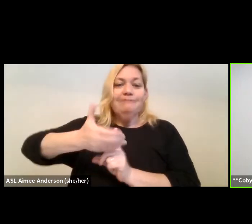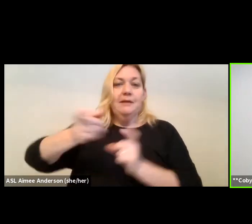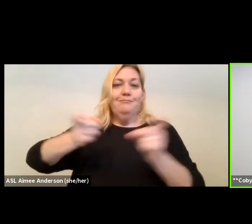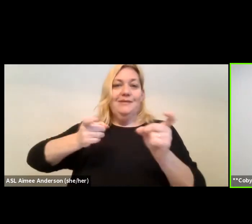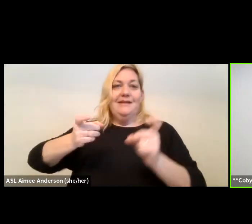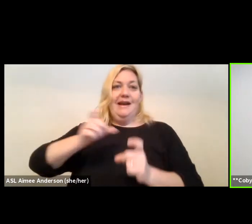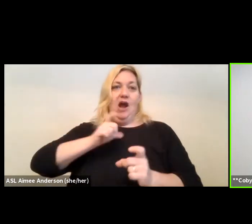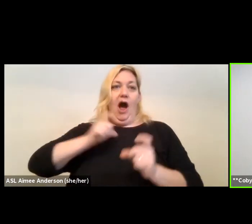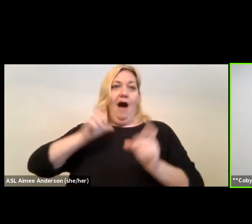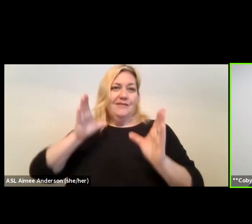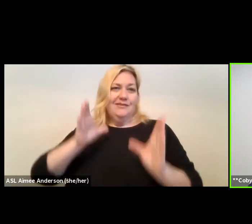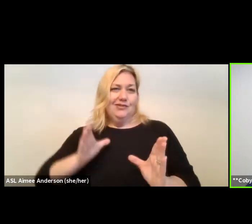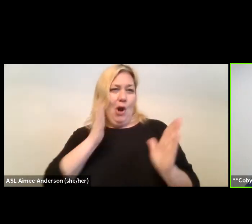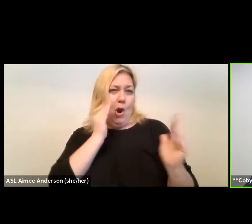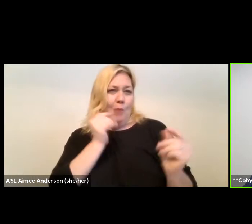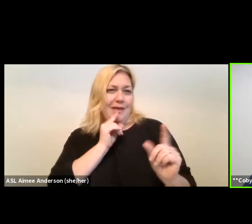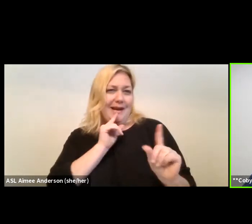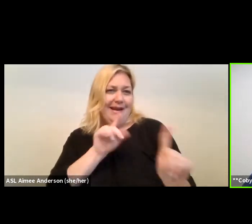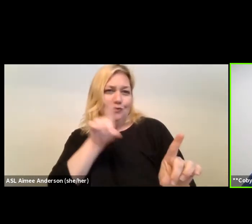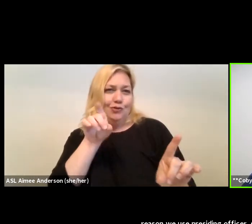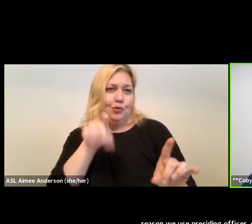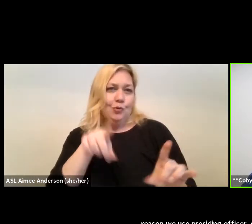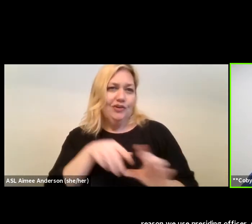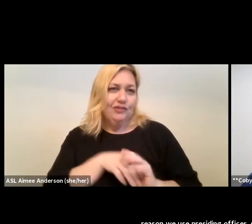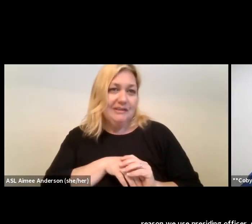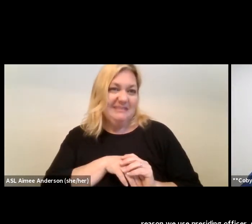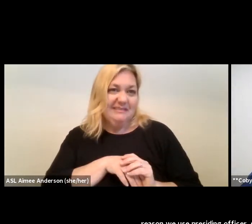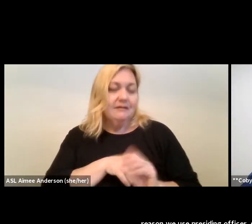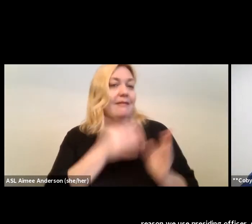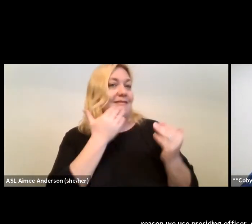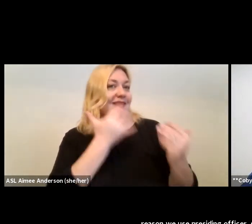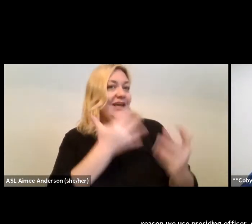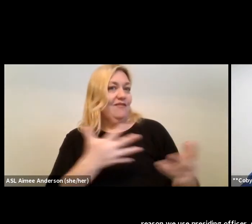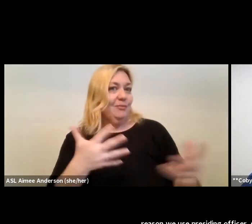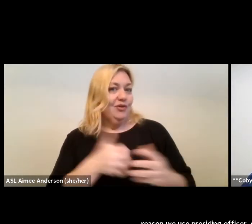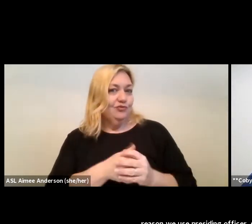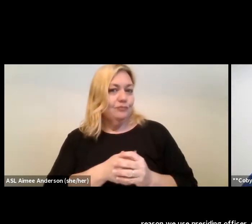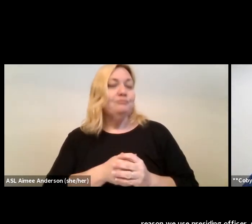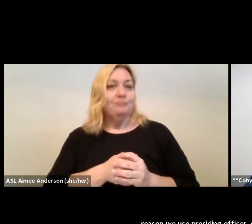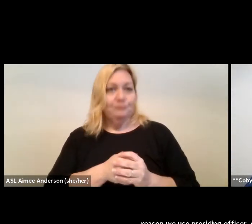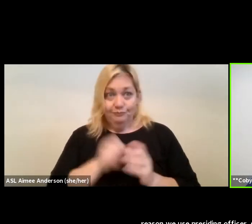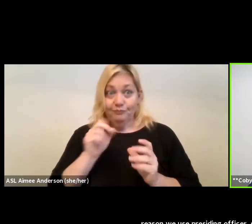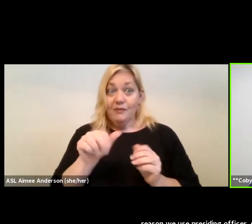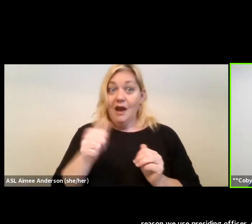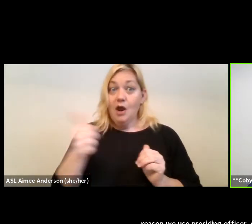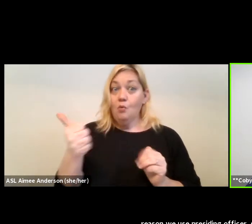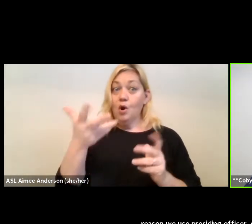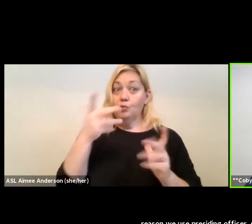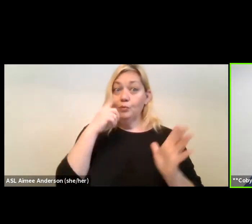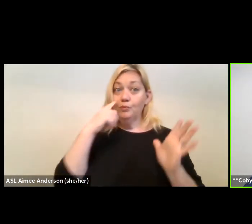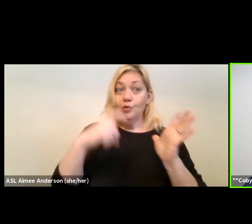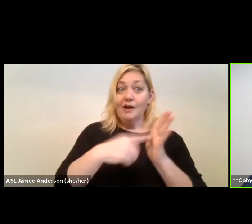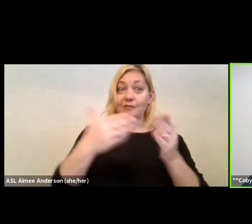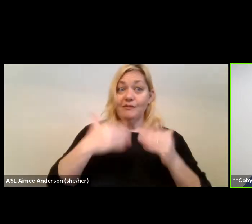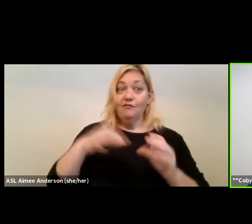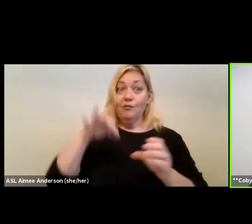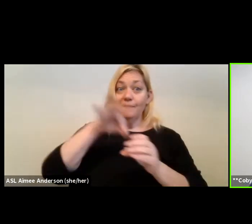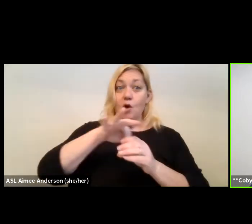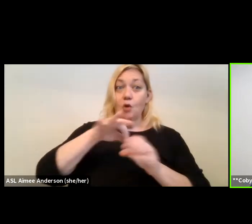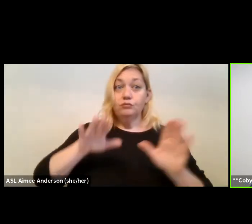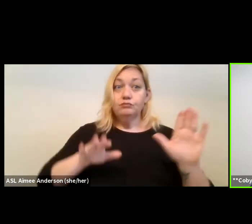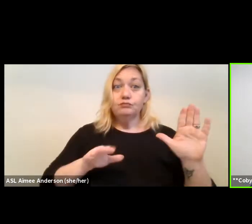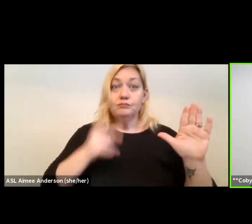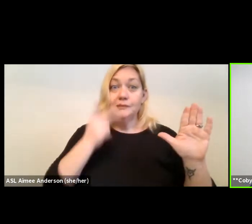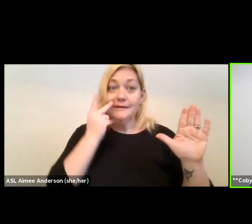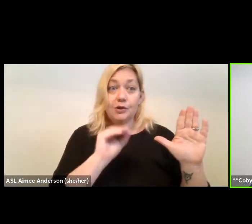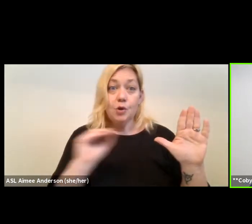that time. I hope that answers your question. Thank you very much. Okay, anyone else seeking to be recognized before we vote? Seeing